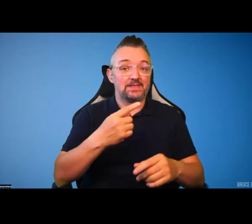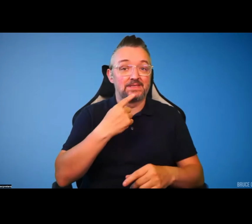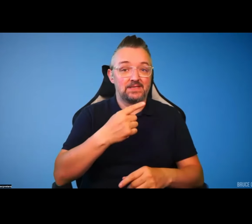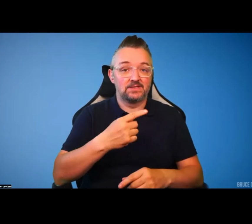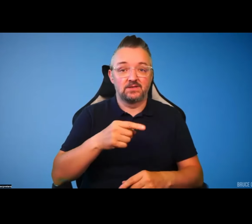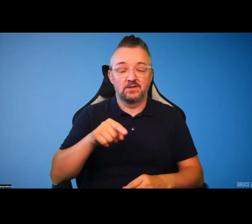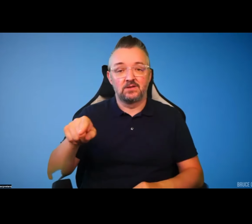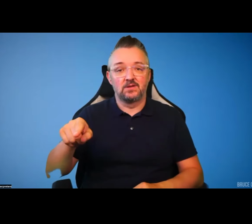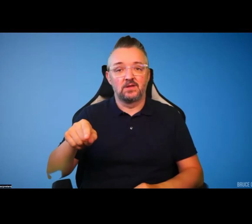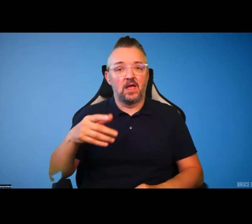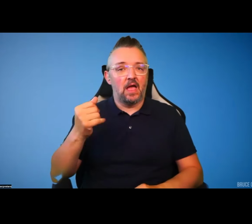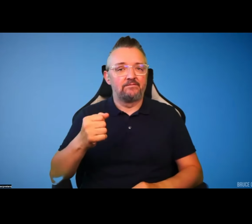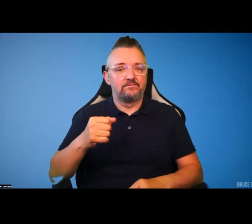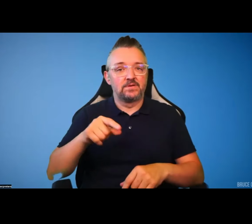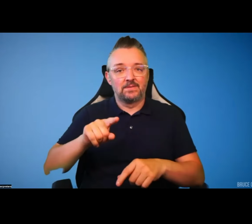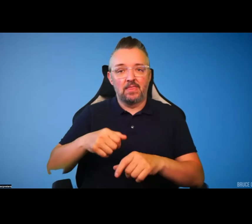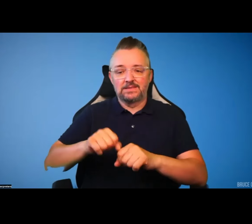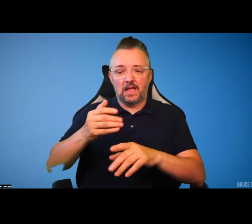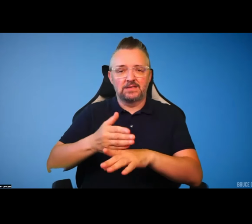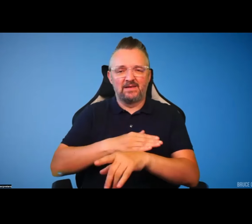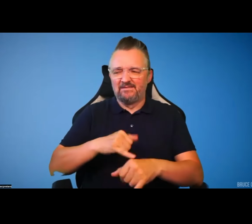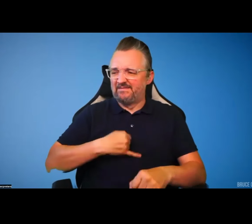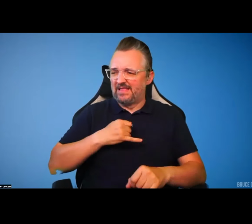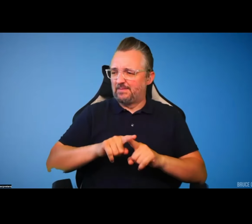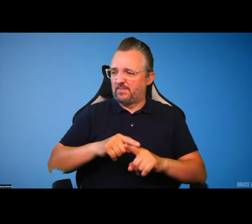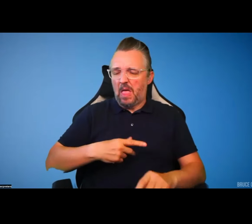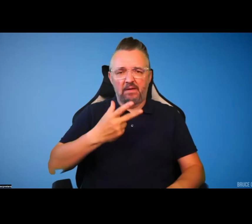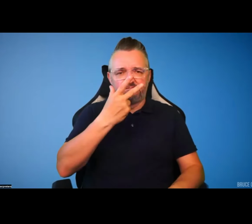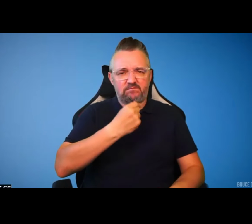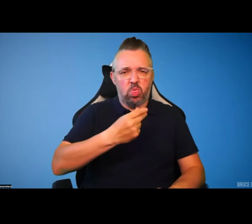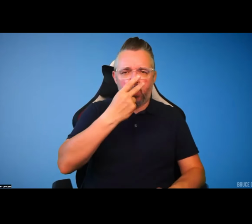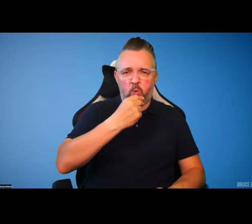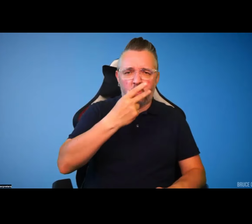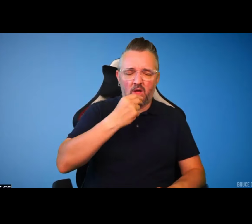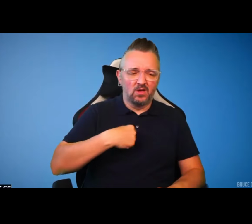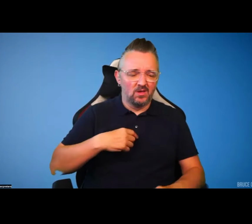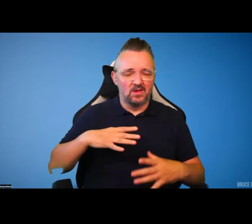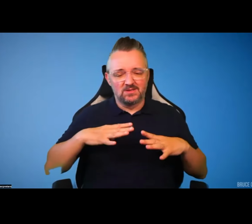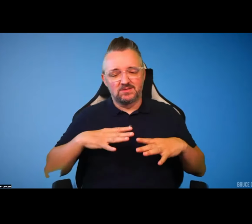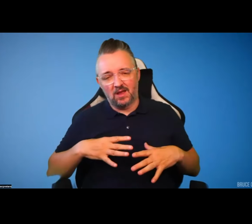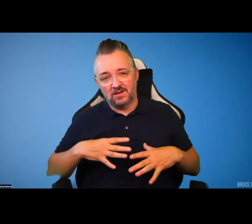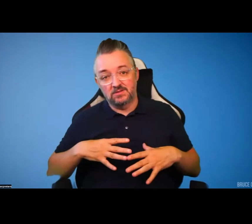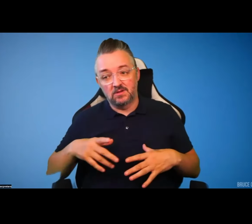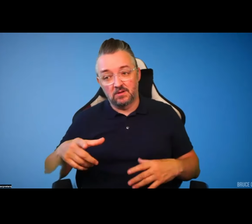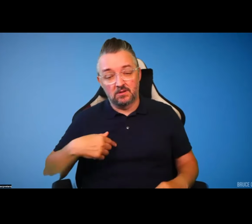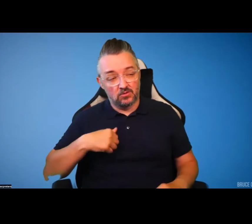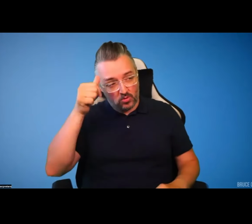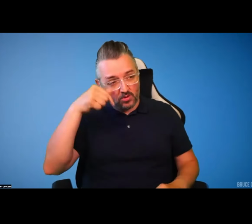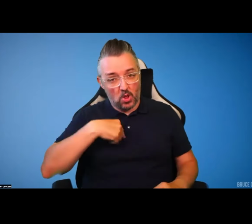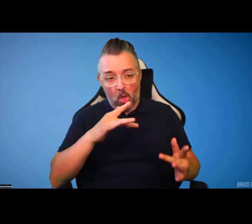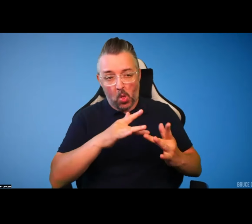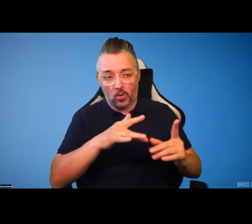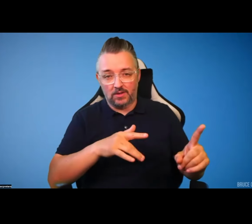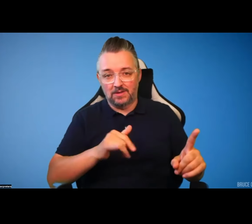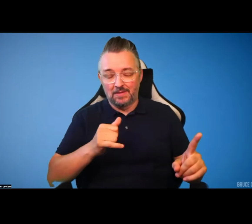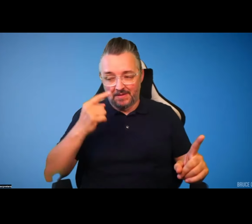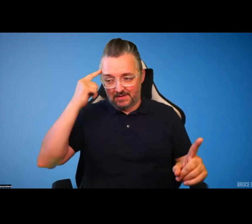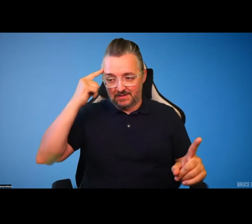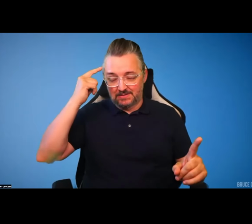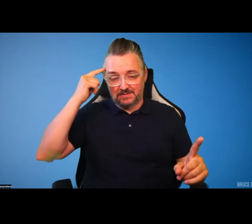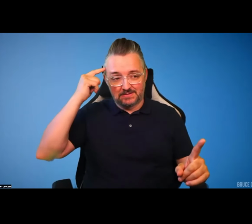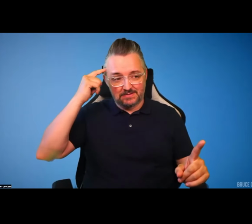call a prodromal period at the beginning, flu-like symptoms, feeling run down and tired. And if you knew you were a contact, you might have that elevated thought in your